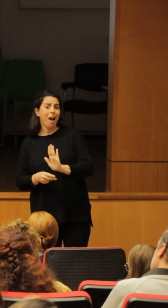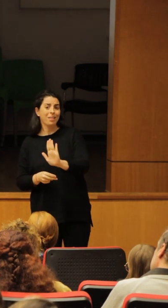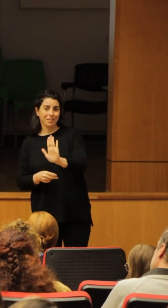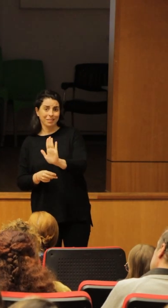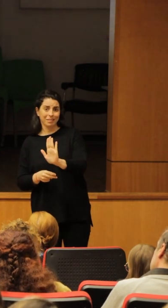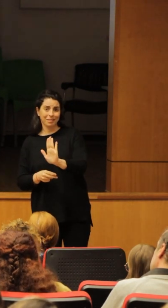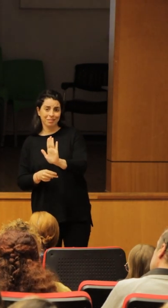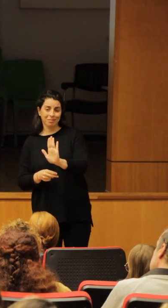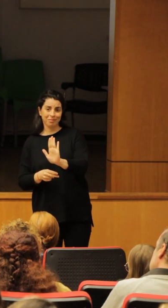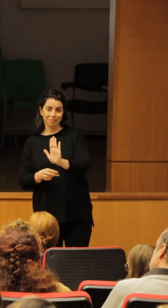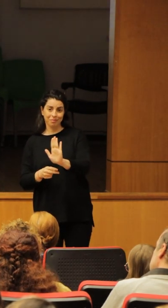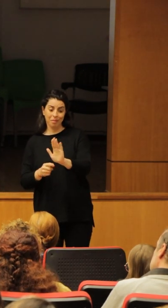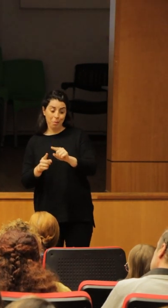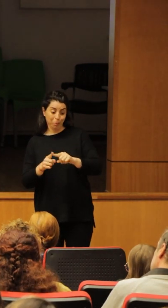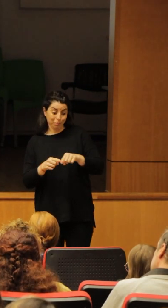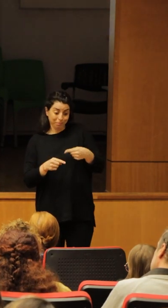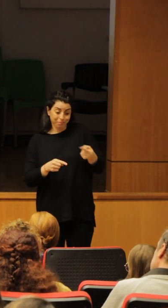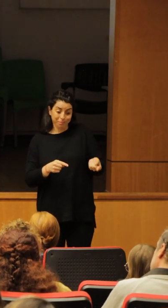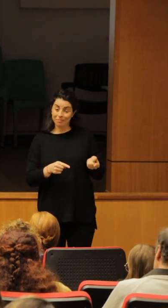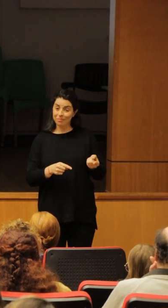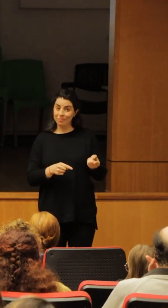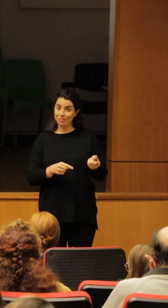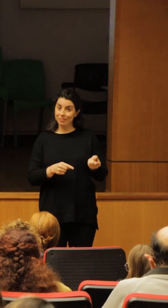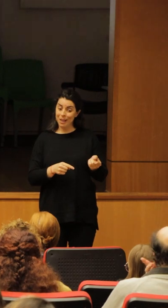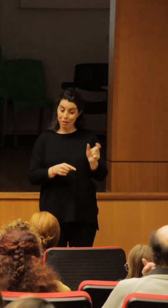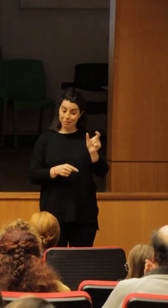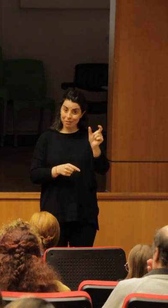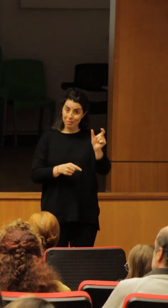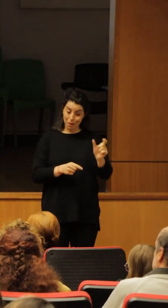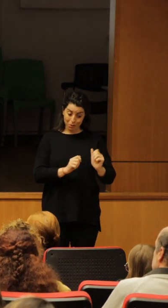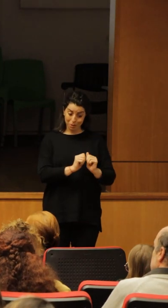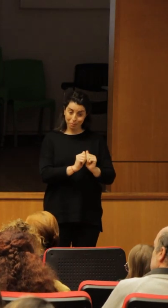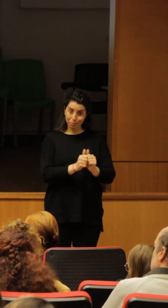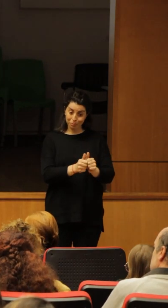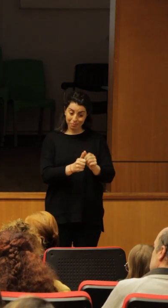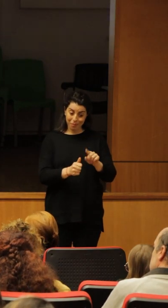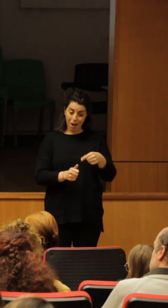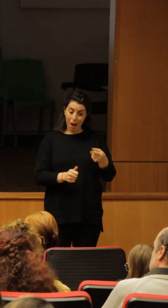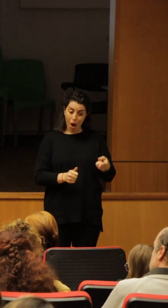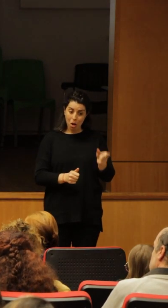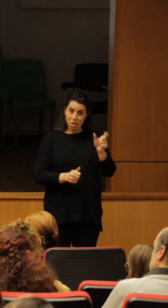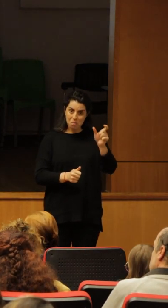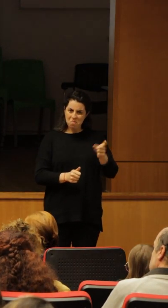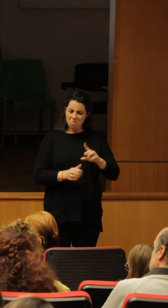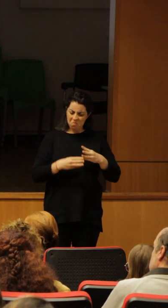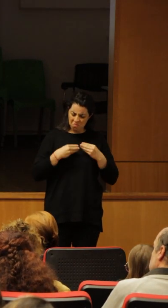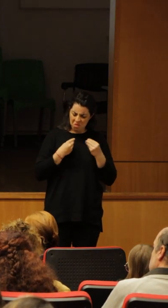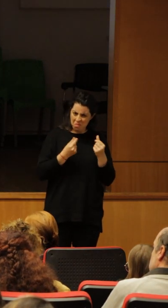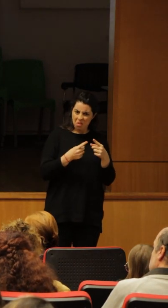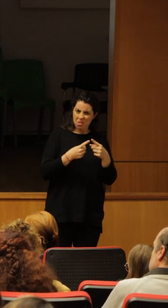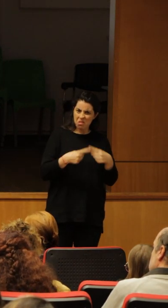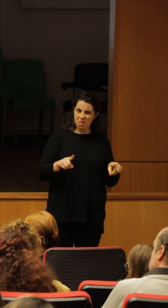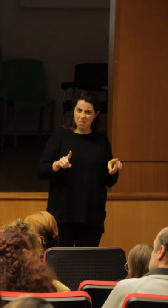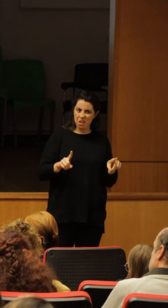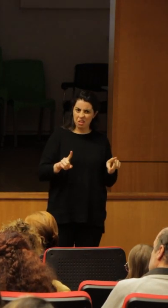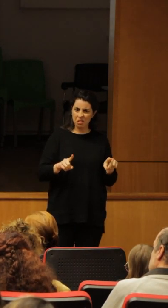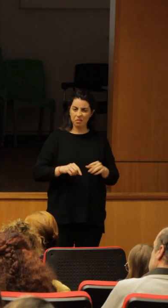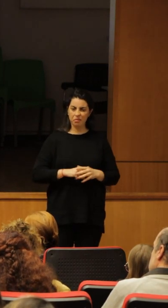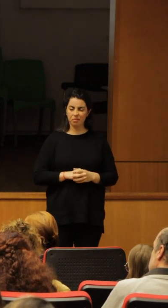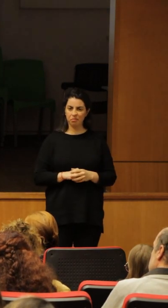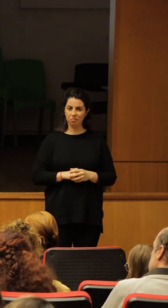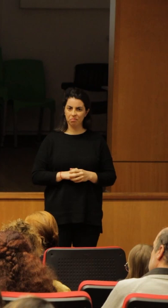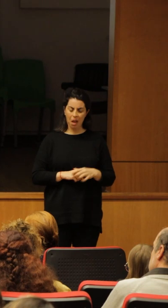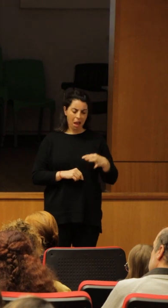have somebody else that they dating. Pero el otro. Maybe. El otro no. And for them, life is a